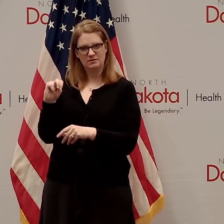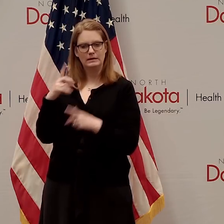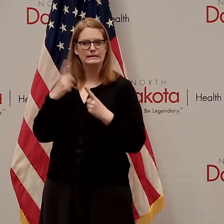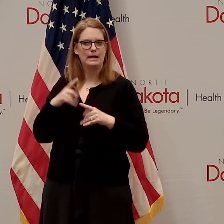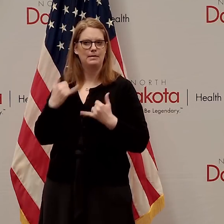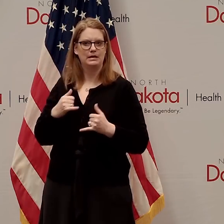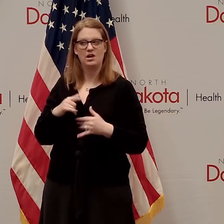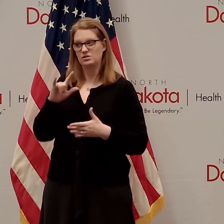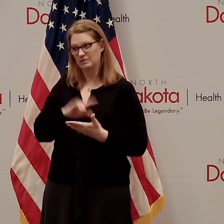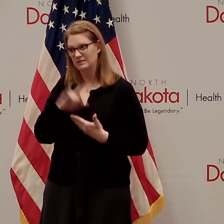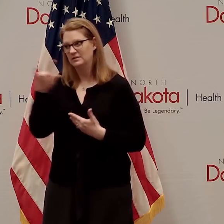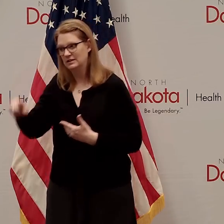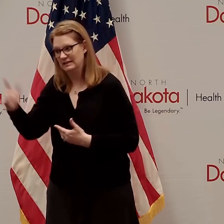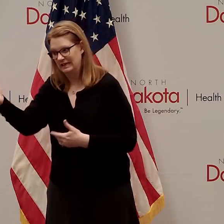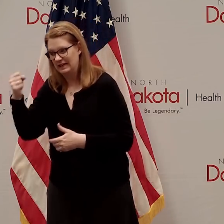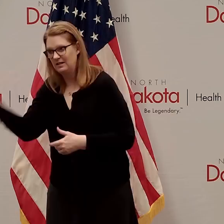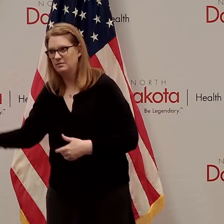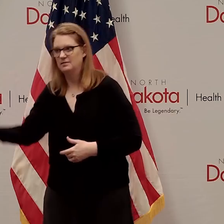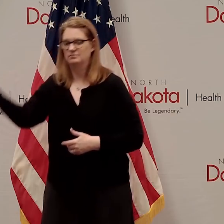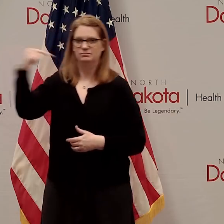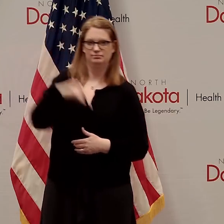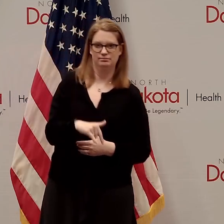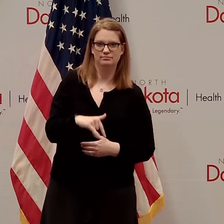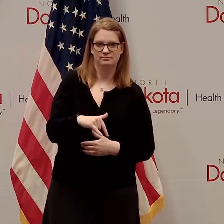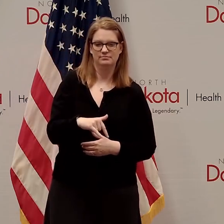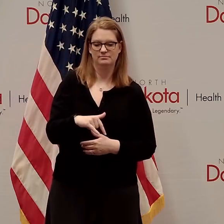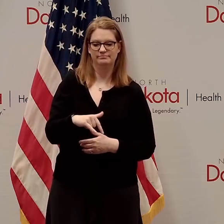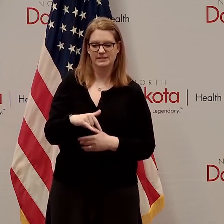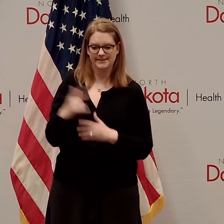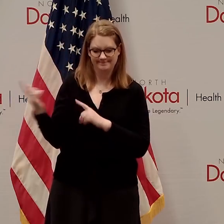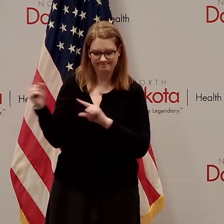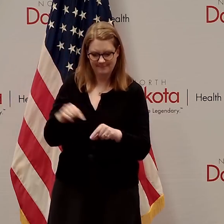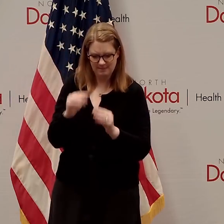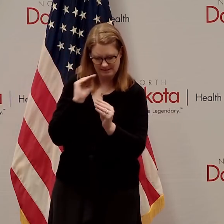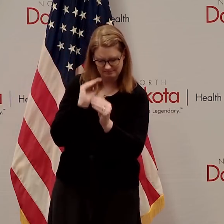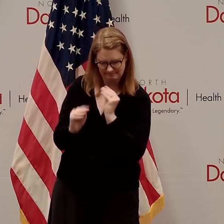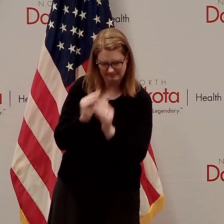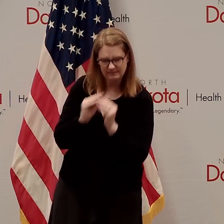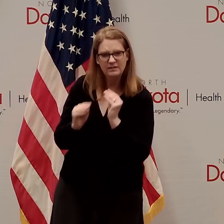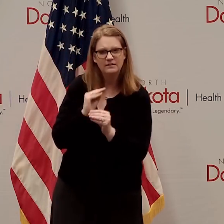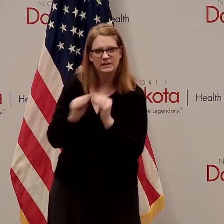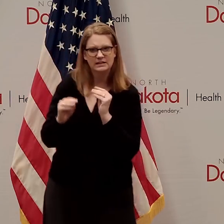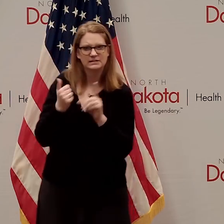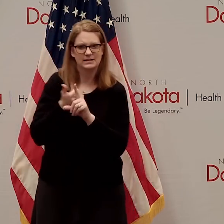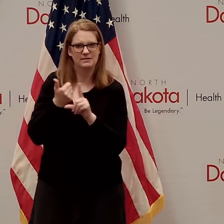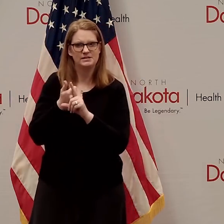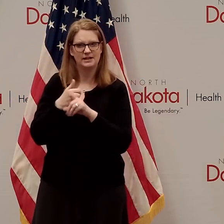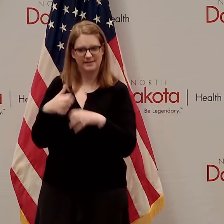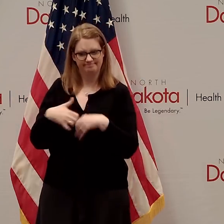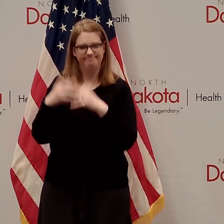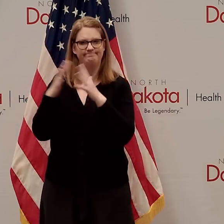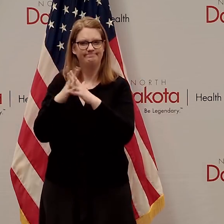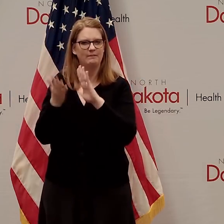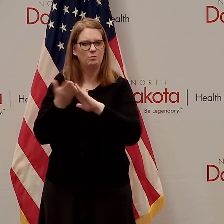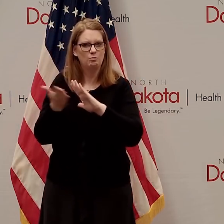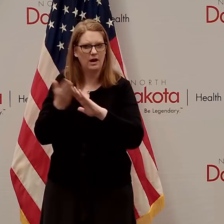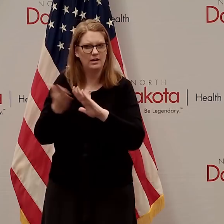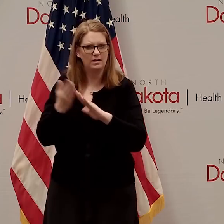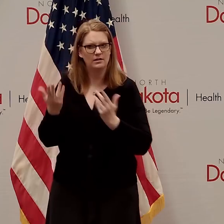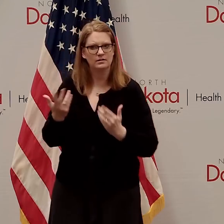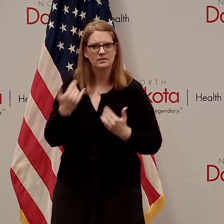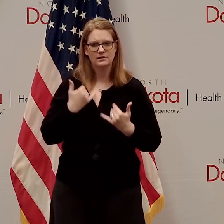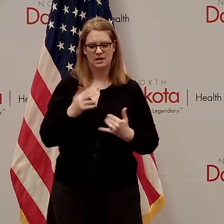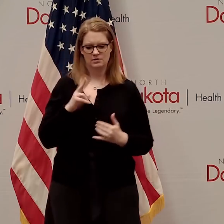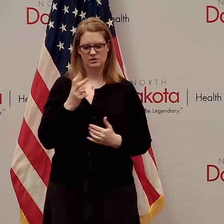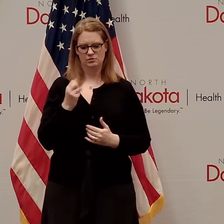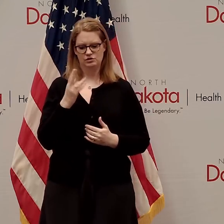to be back here. That's going to help us get these back online. We had previously gone to 2 shifts a day in the state lab, and we're